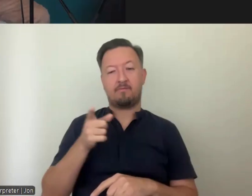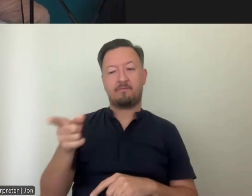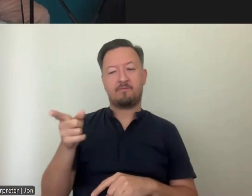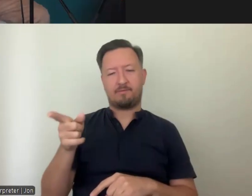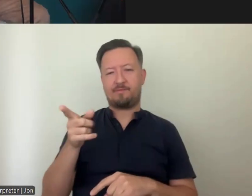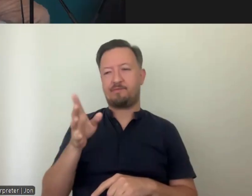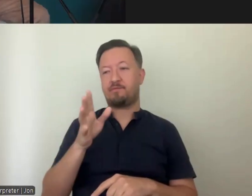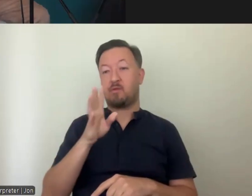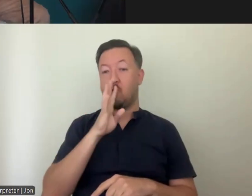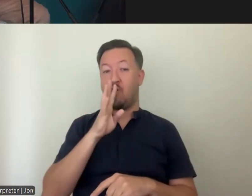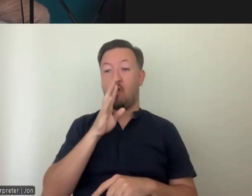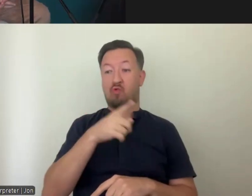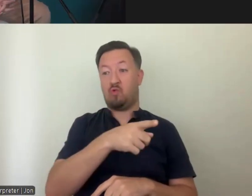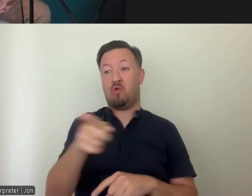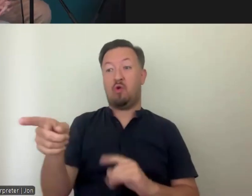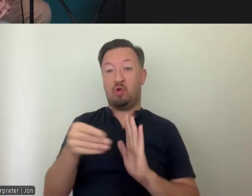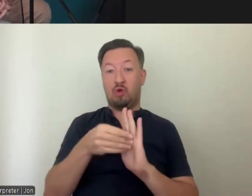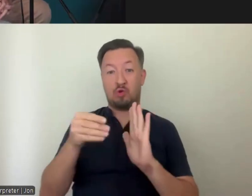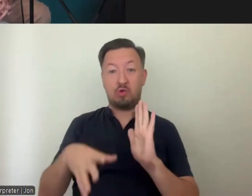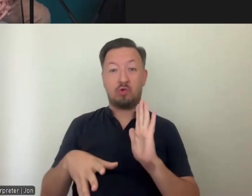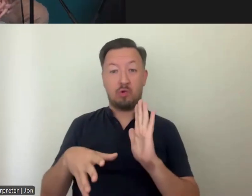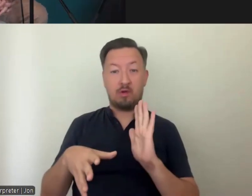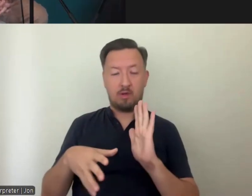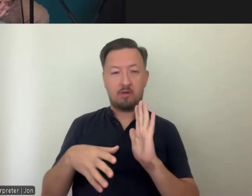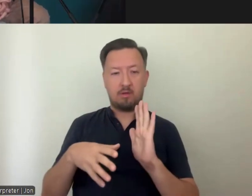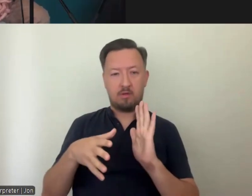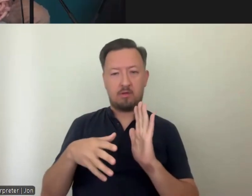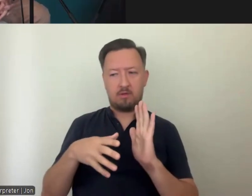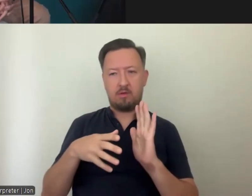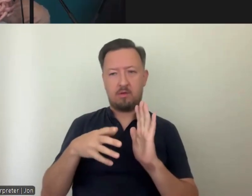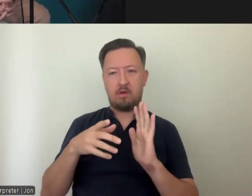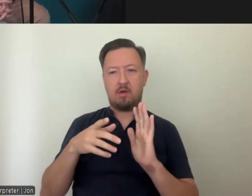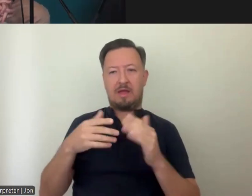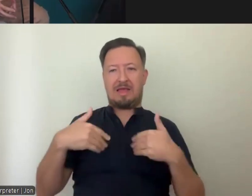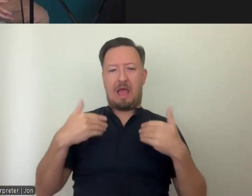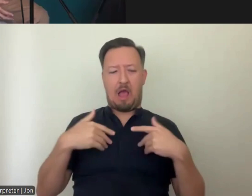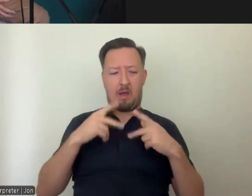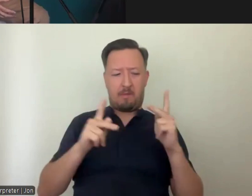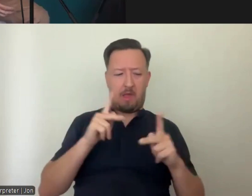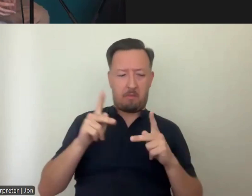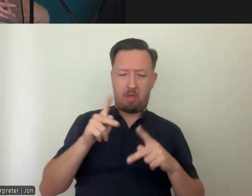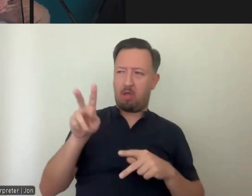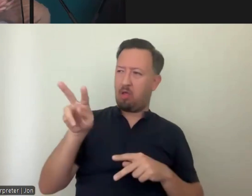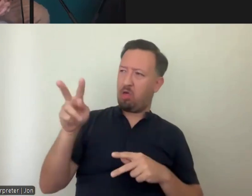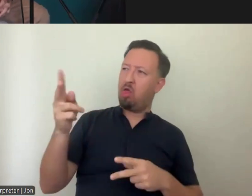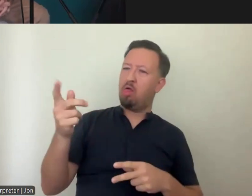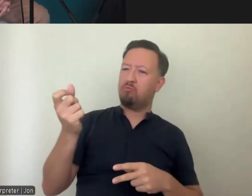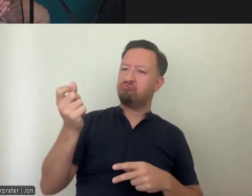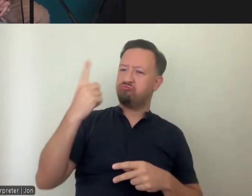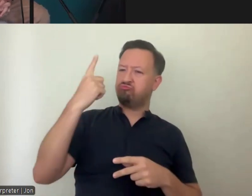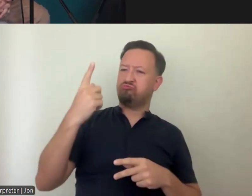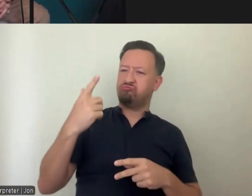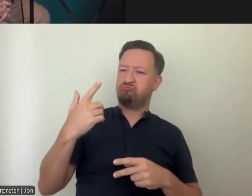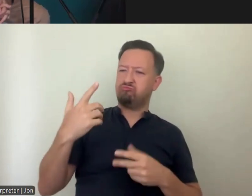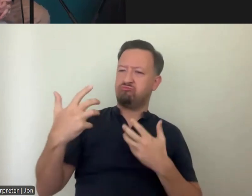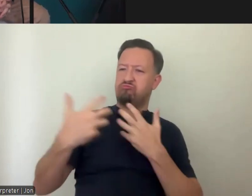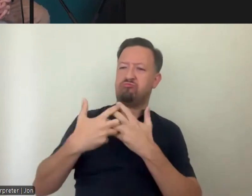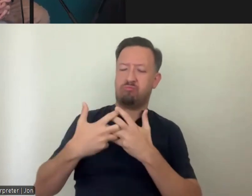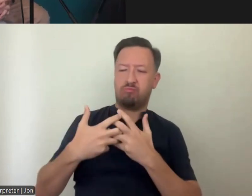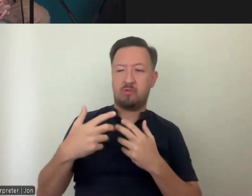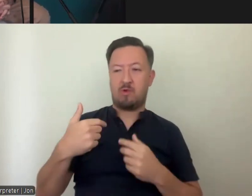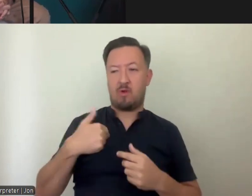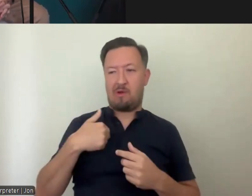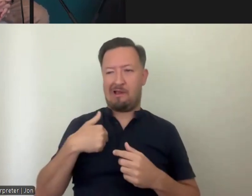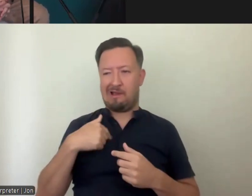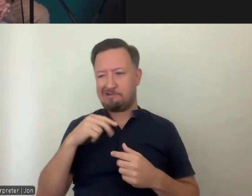in a way that really resonates clearly with young people. And so I thought, okay, I have to have more of this. And here we